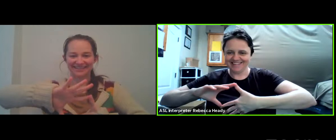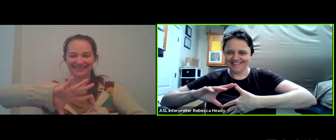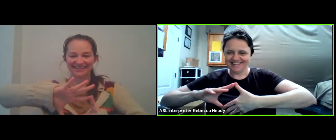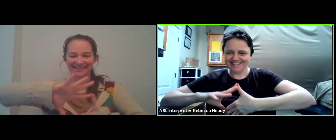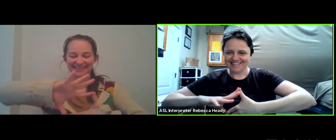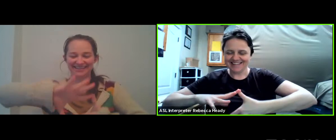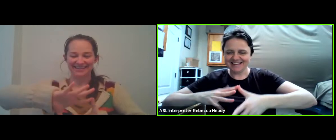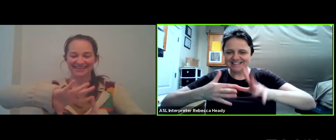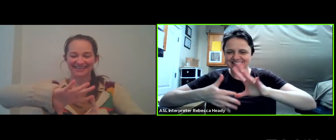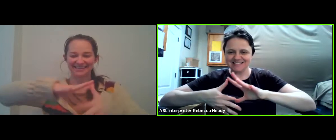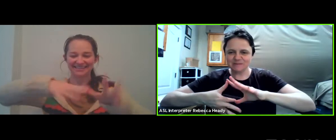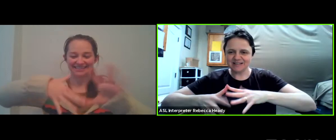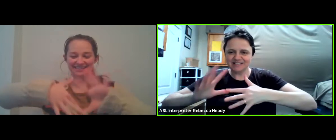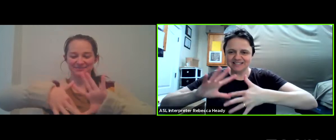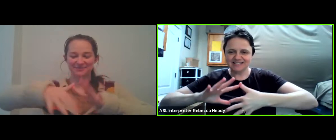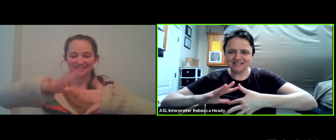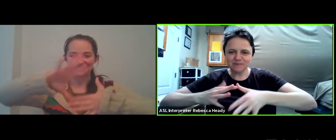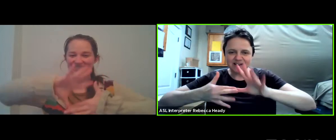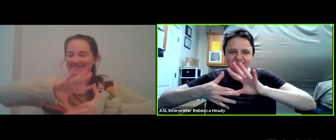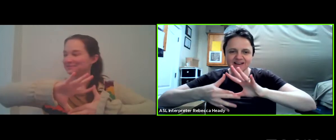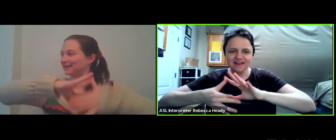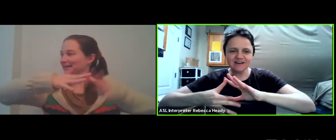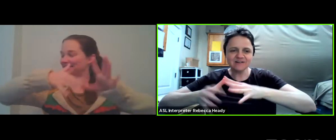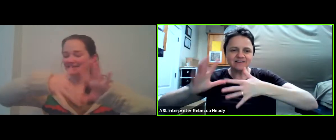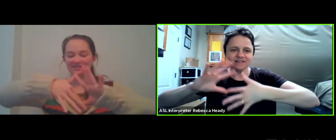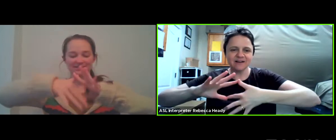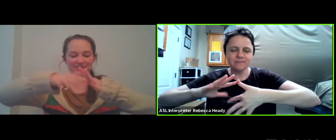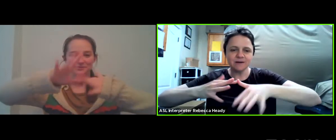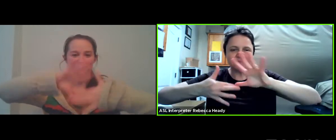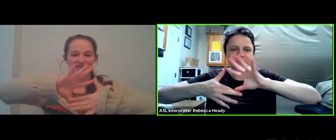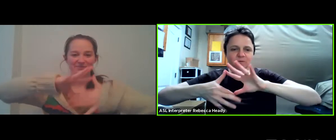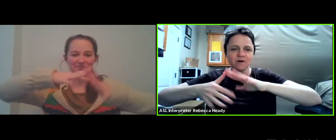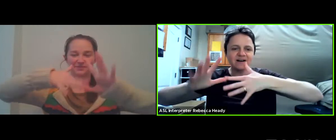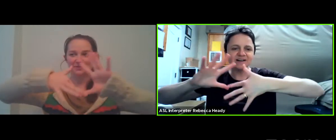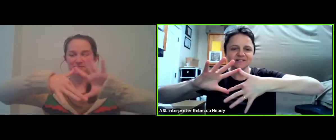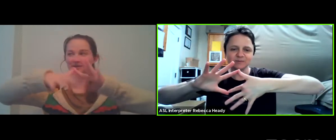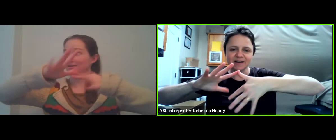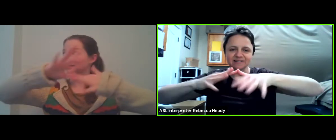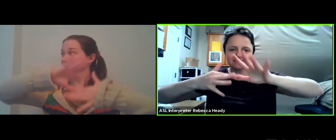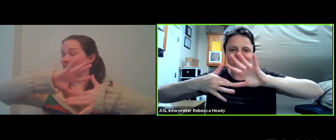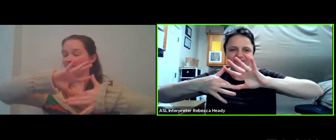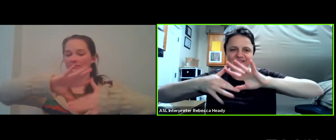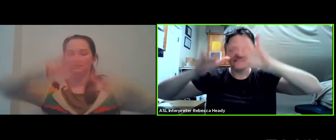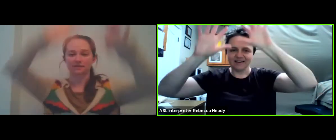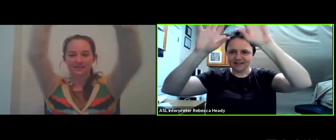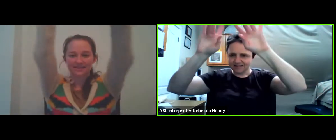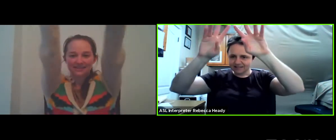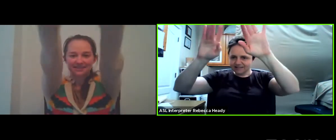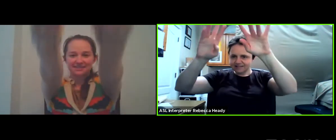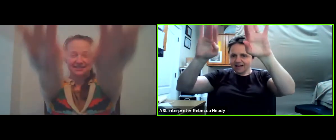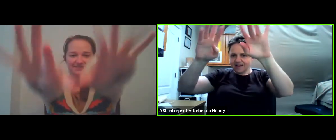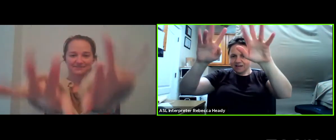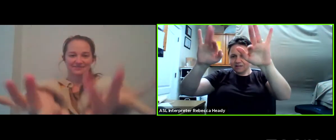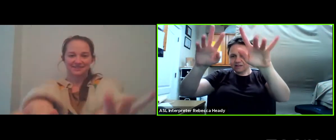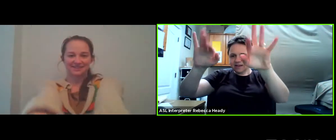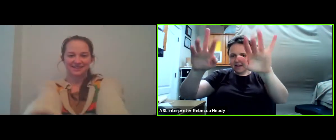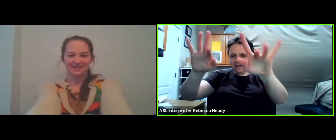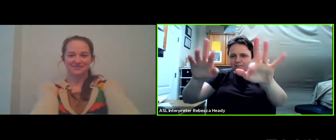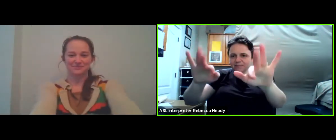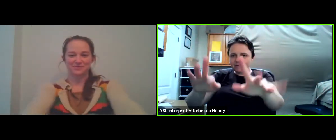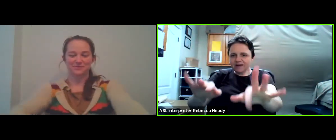Okay. Itsy Bitsy Spider climbed up the water spout.